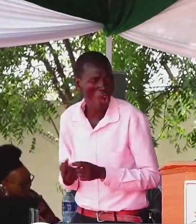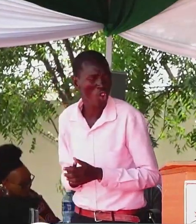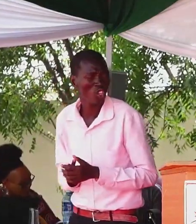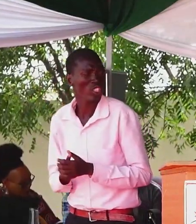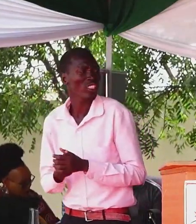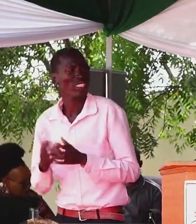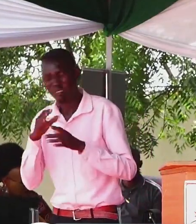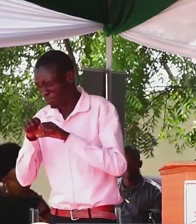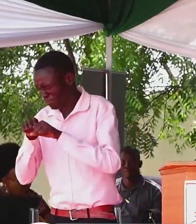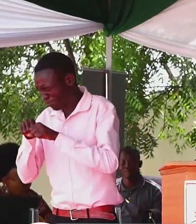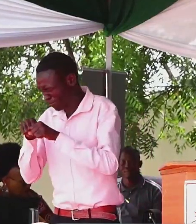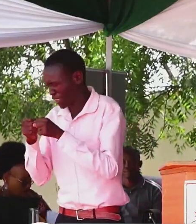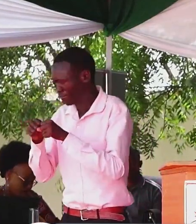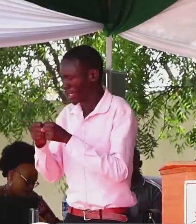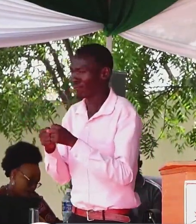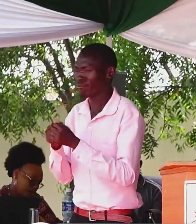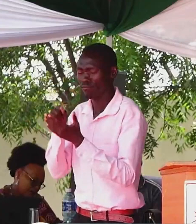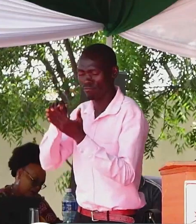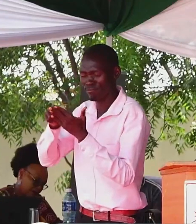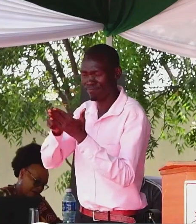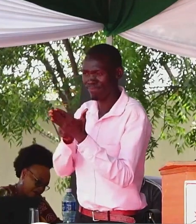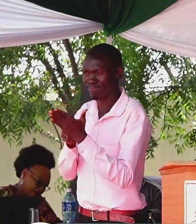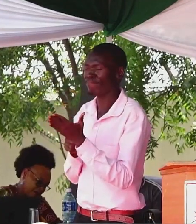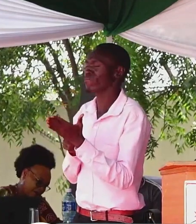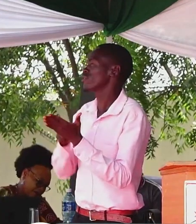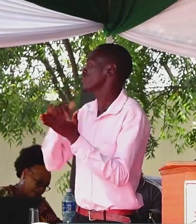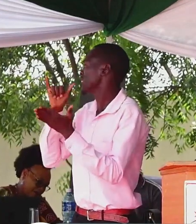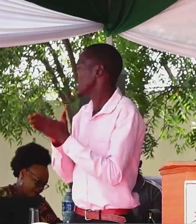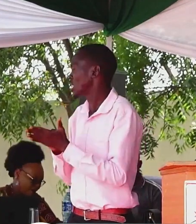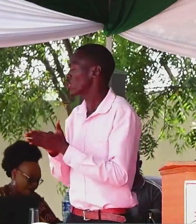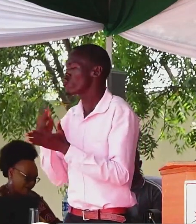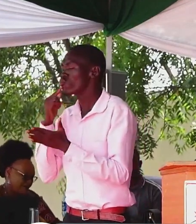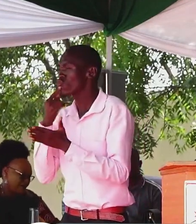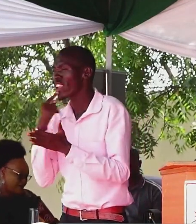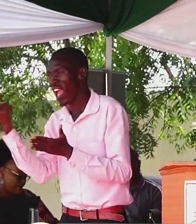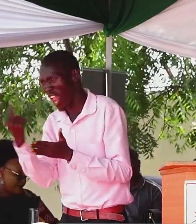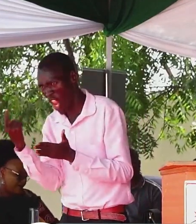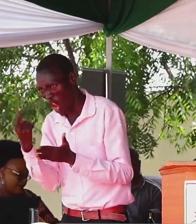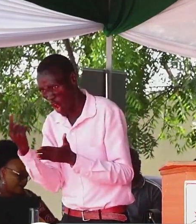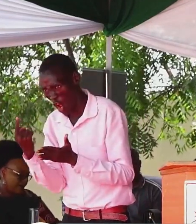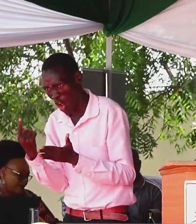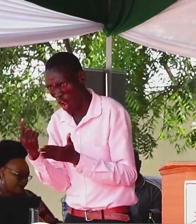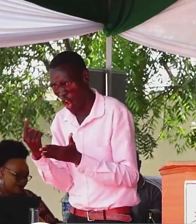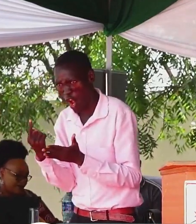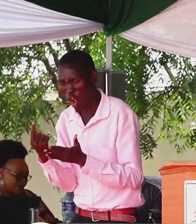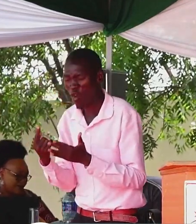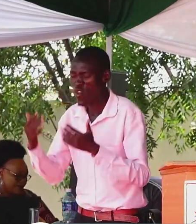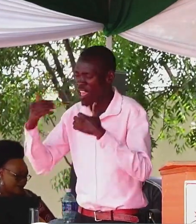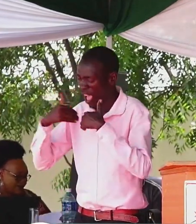to take notes. In Turkana alone, we